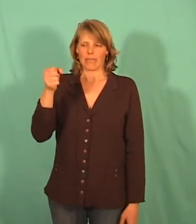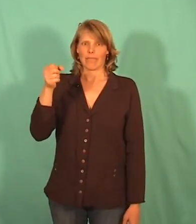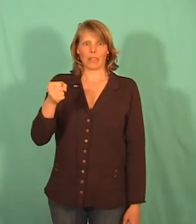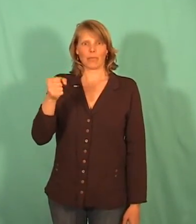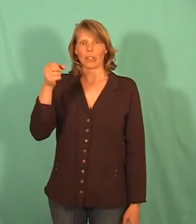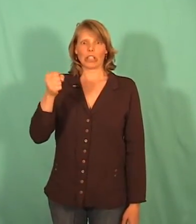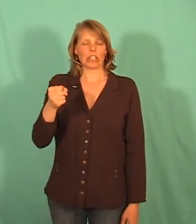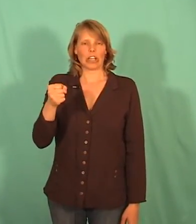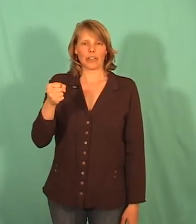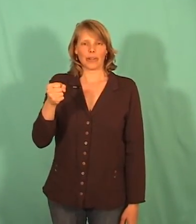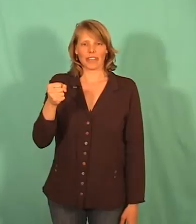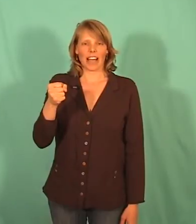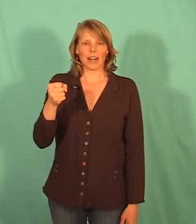or pulling on the udder of a cow.